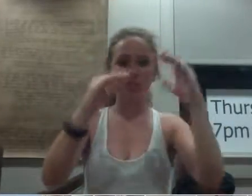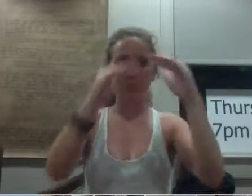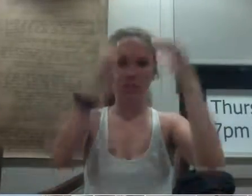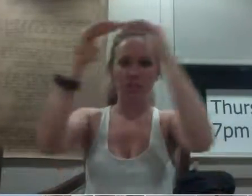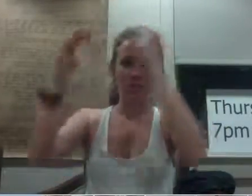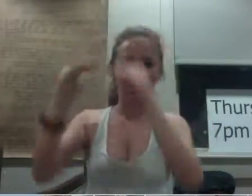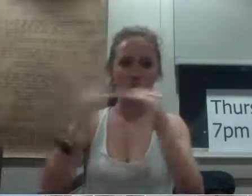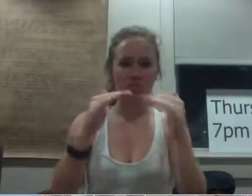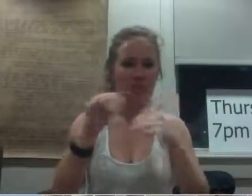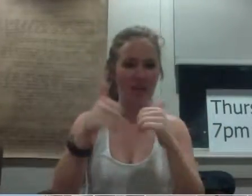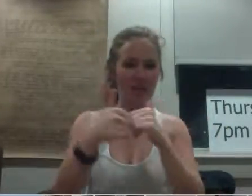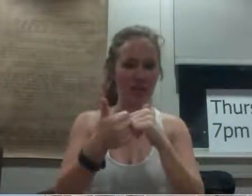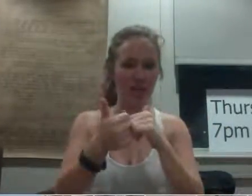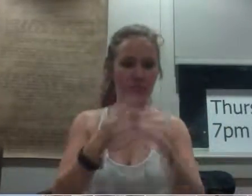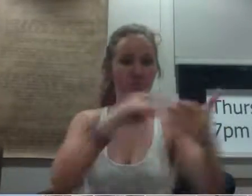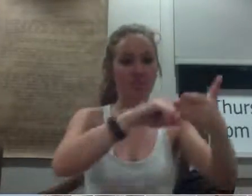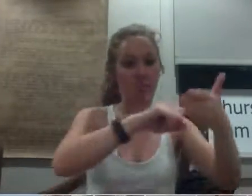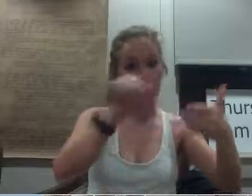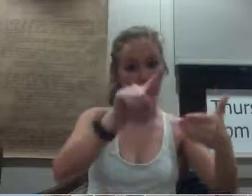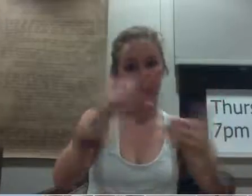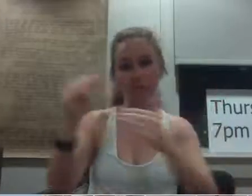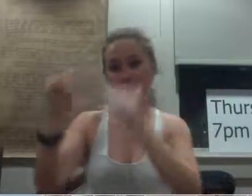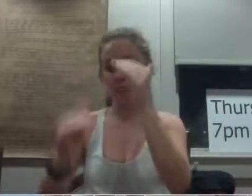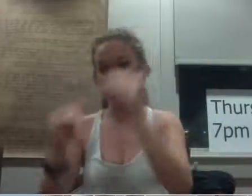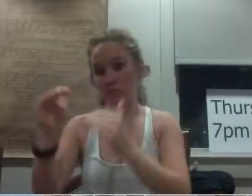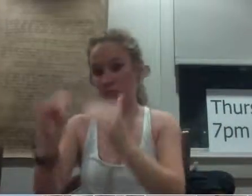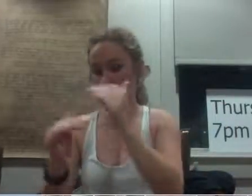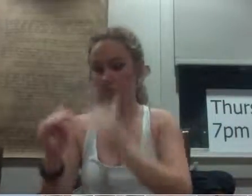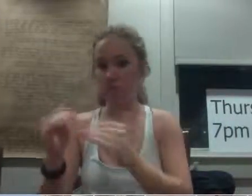connected and equal through checks and balances.